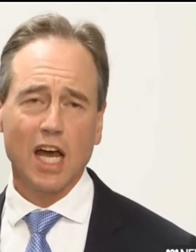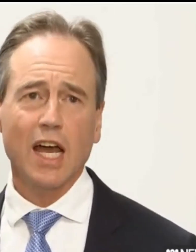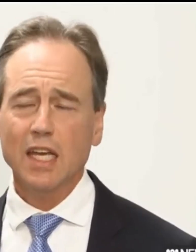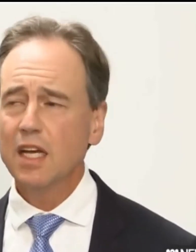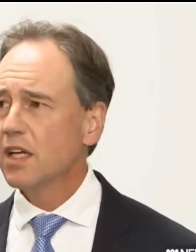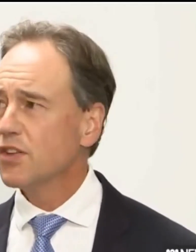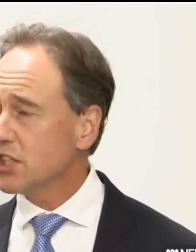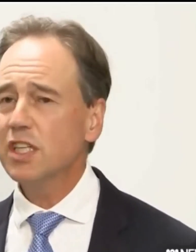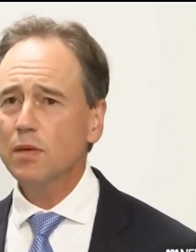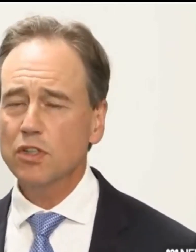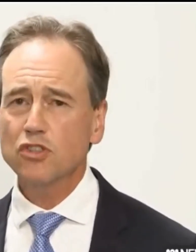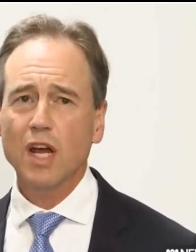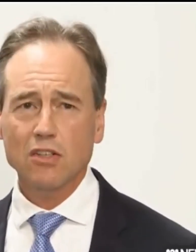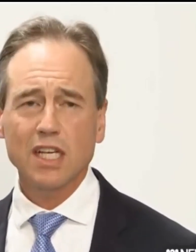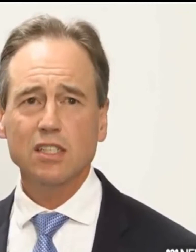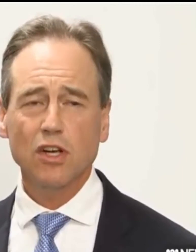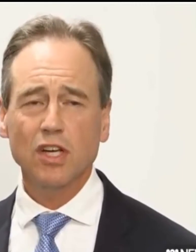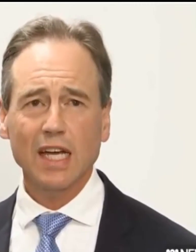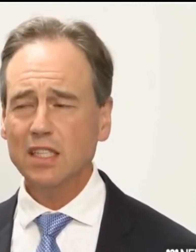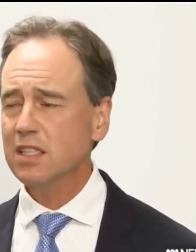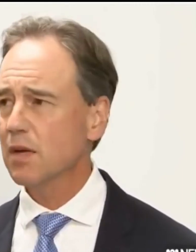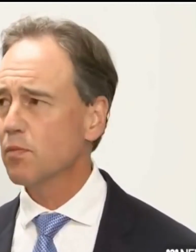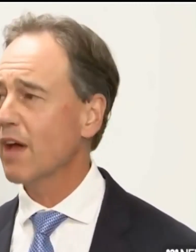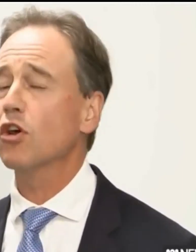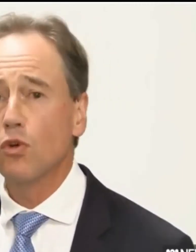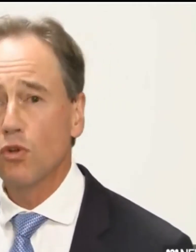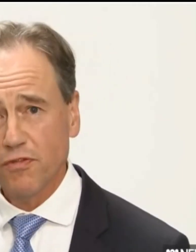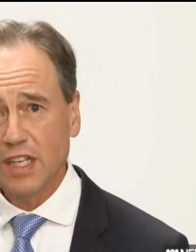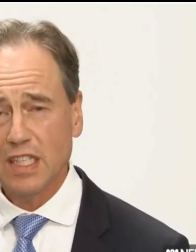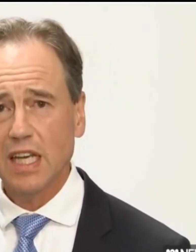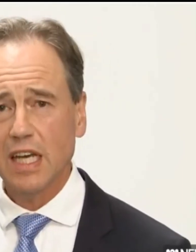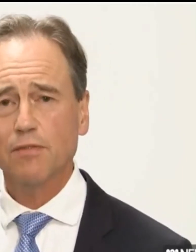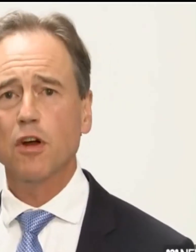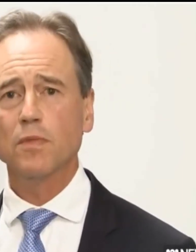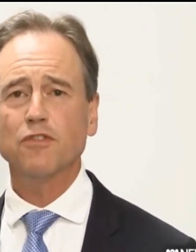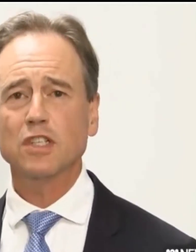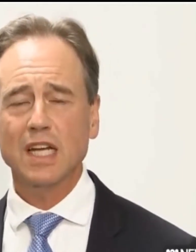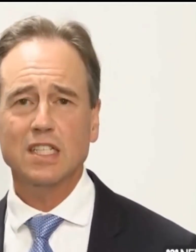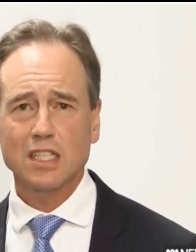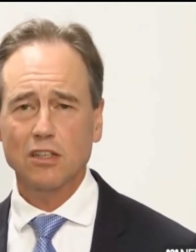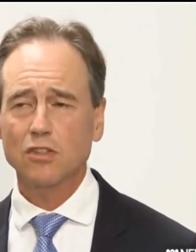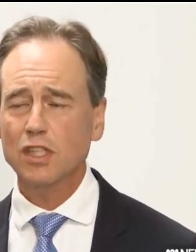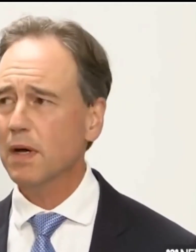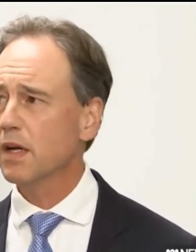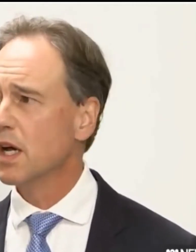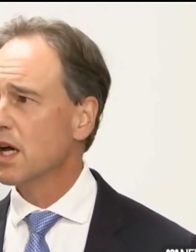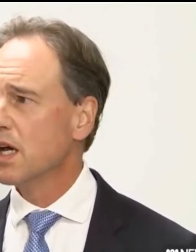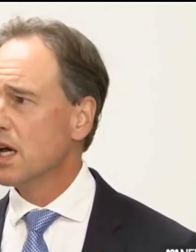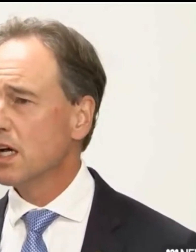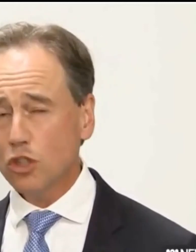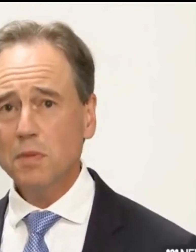36th day this year where Australia has had 0 cases. We haven't got all the figures in yet from the different states and territories,